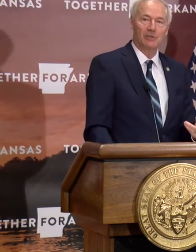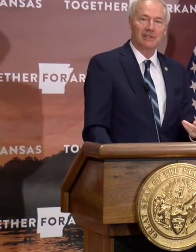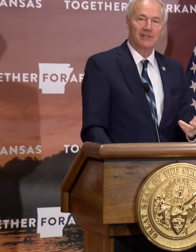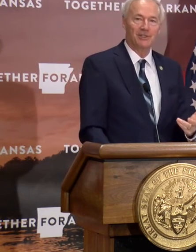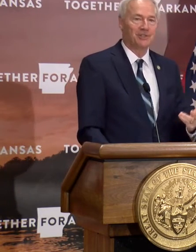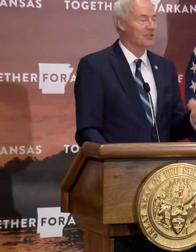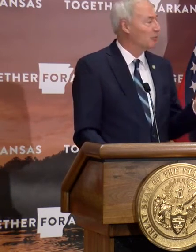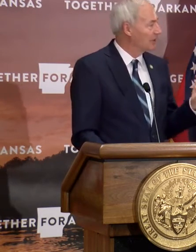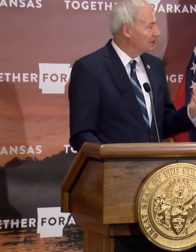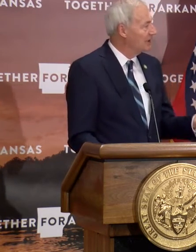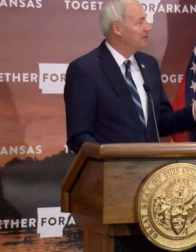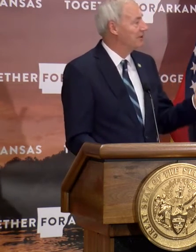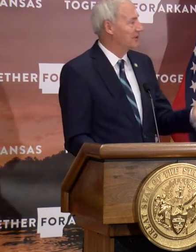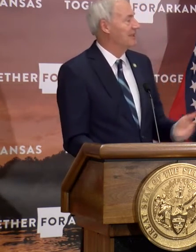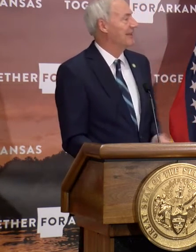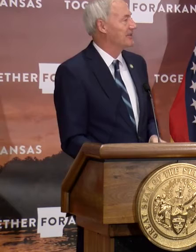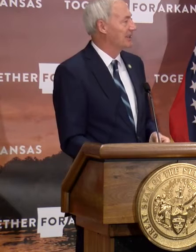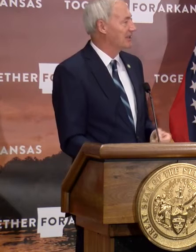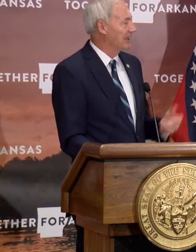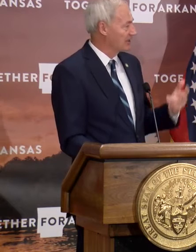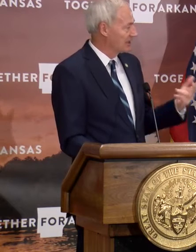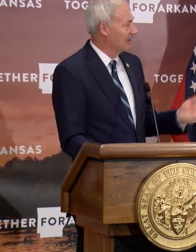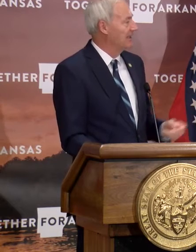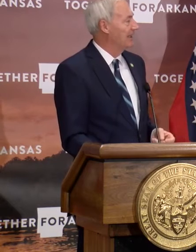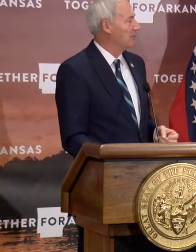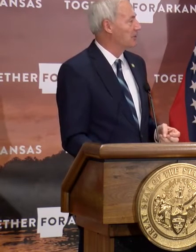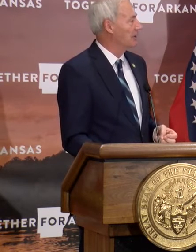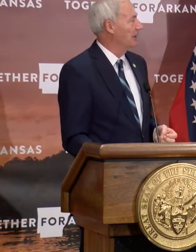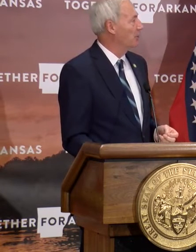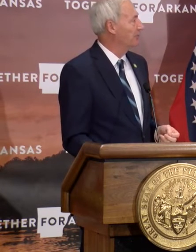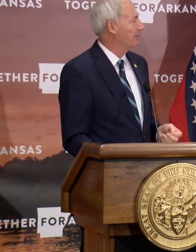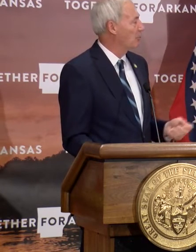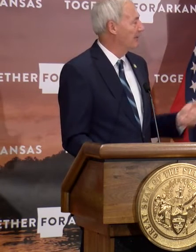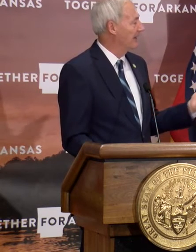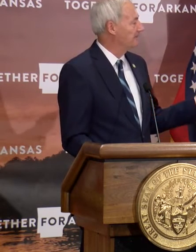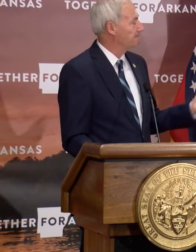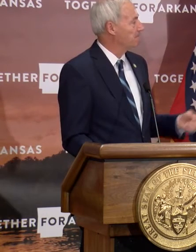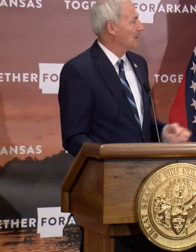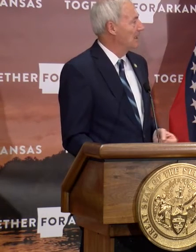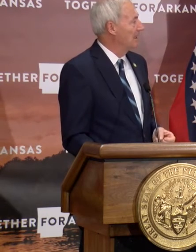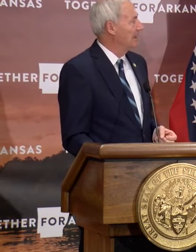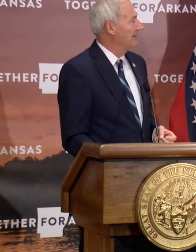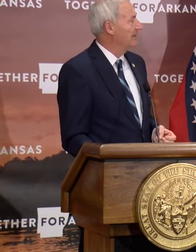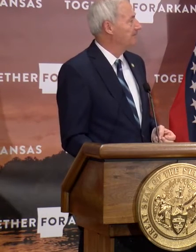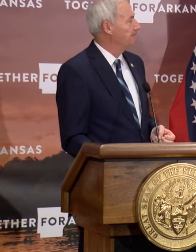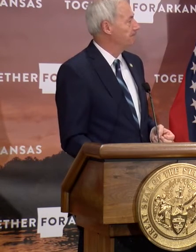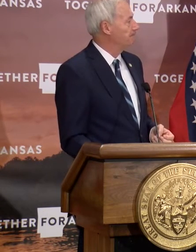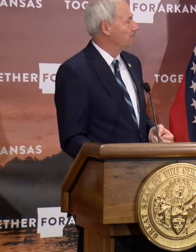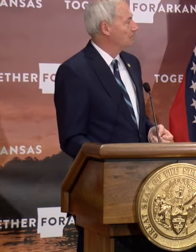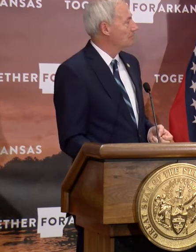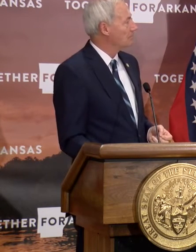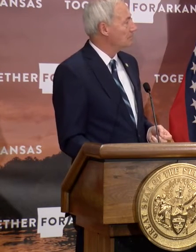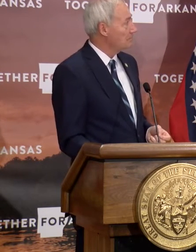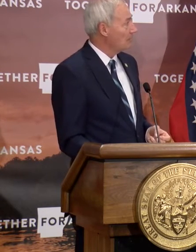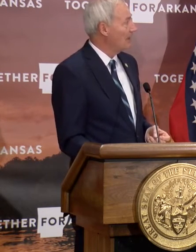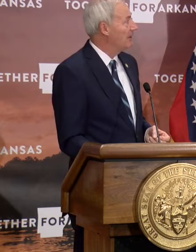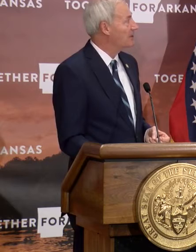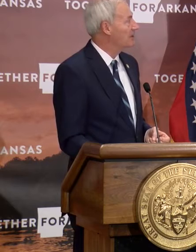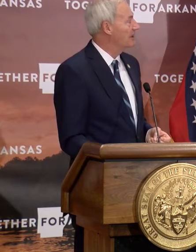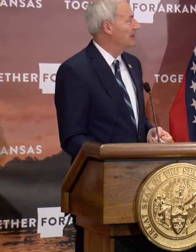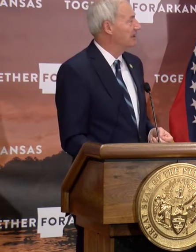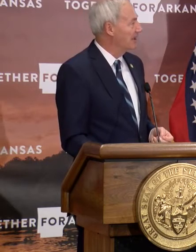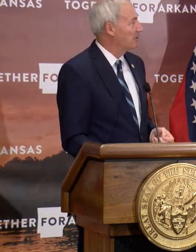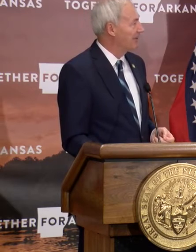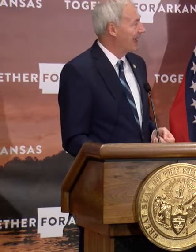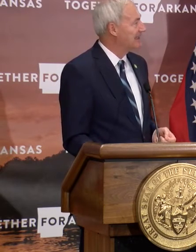to socially distance, we'll continue to see that success, and we're certainly hopeful for that. And then this